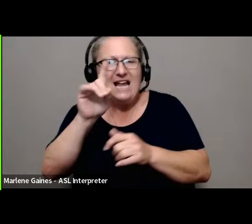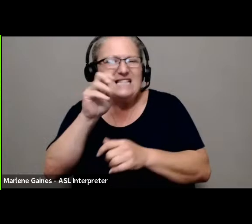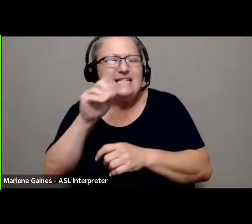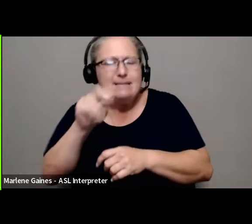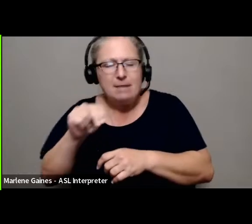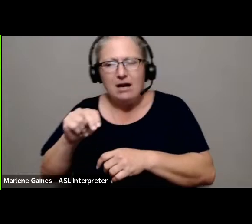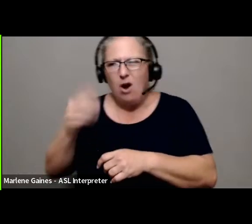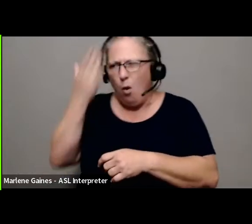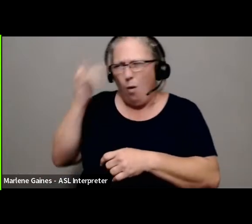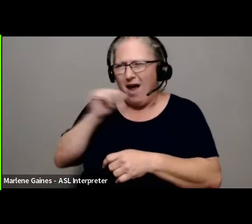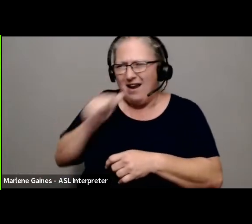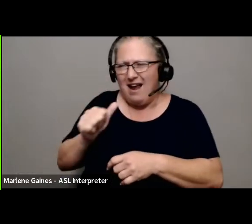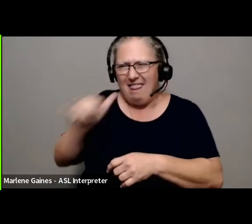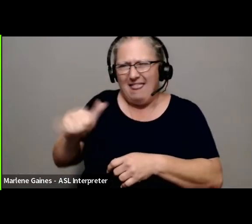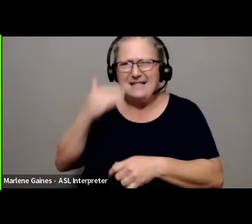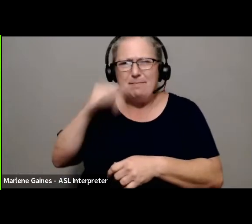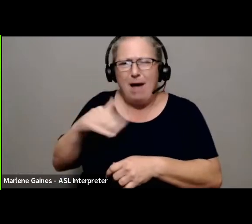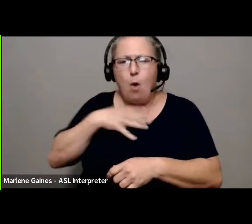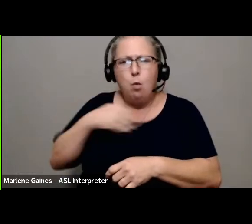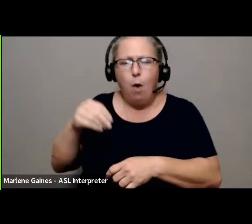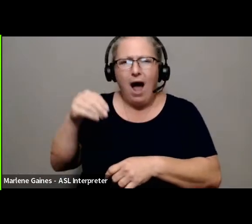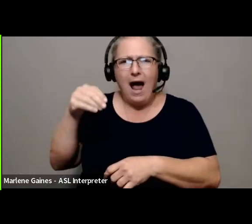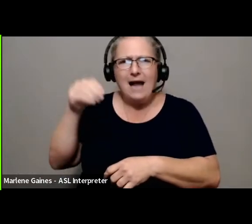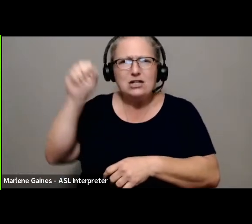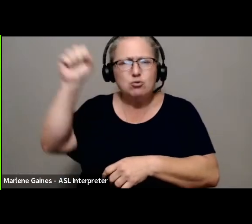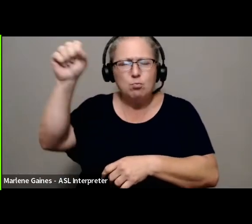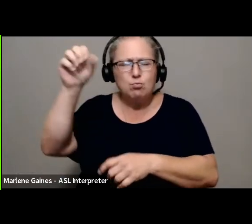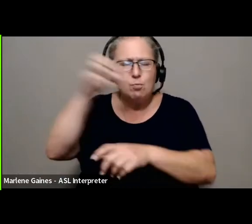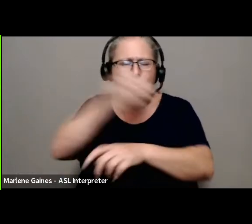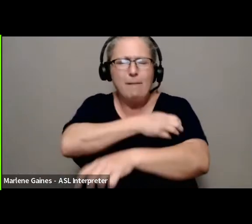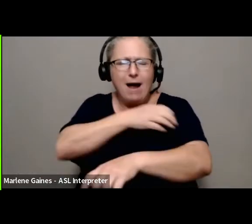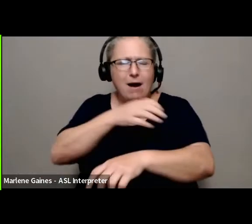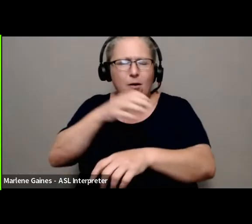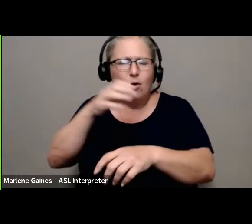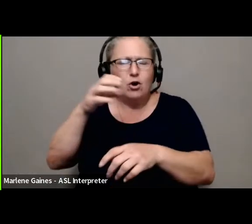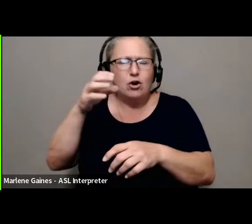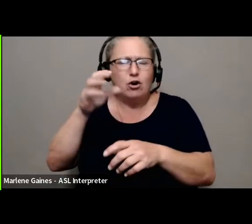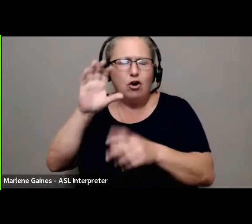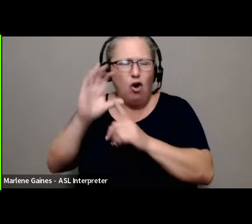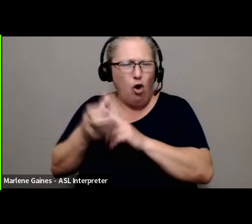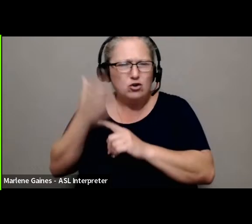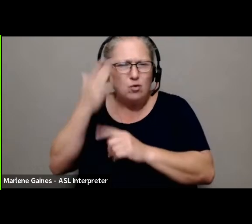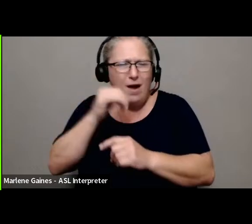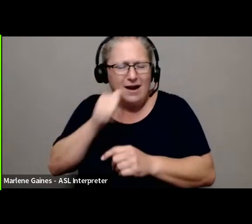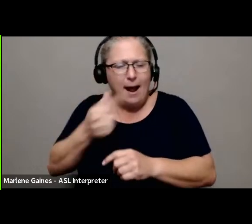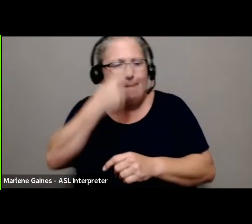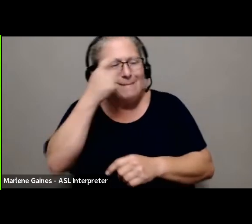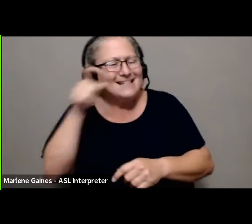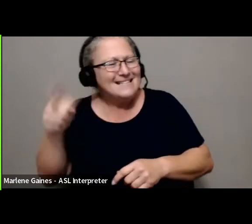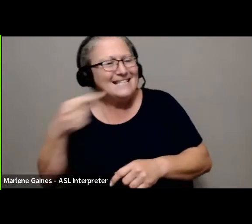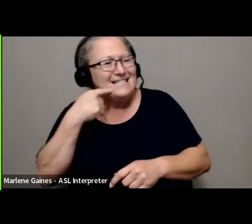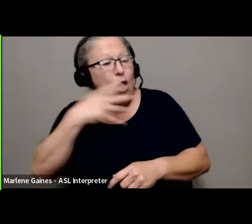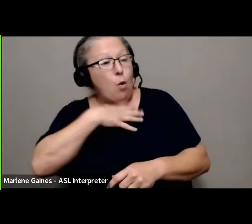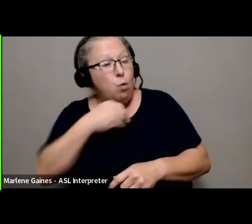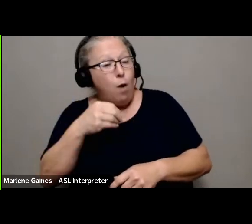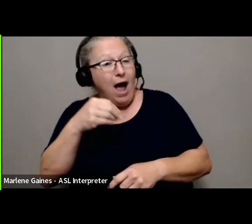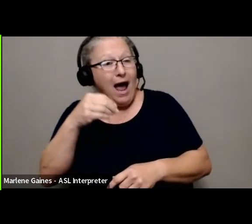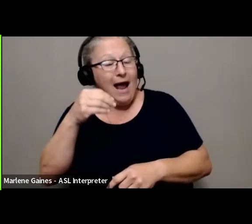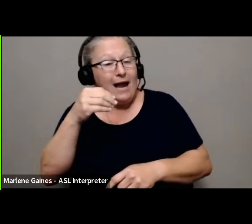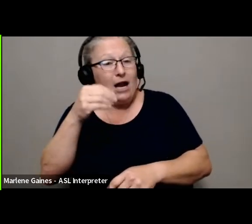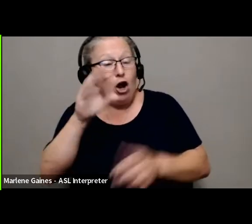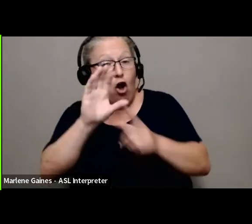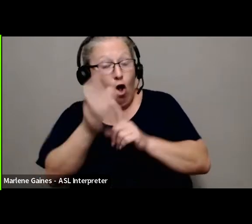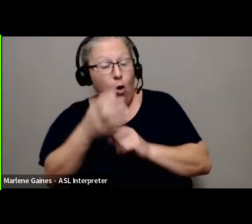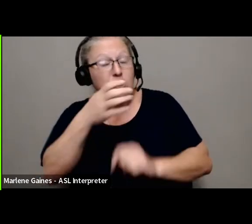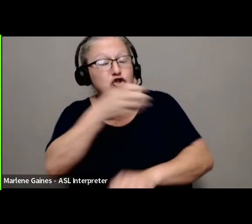think that that's a bad thing, white supremacy culture? Well, because he says that white supremacy